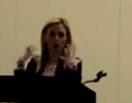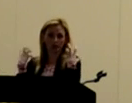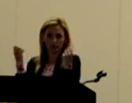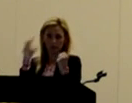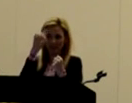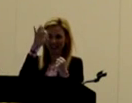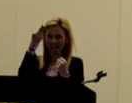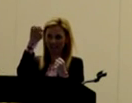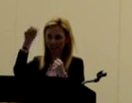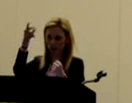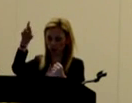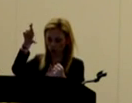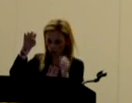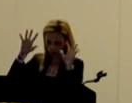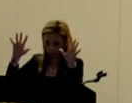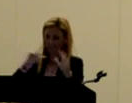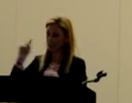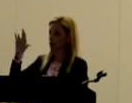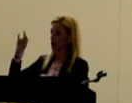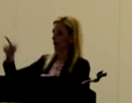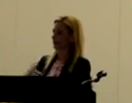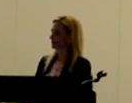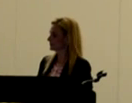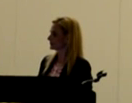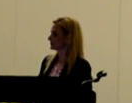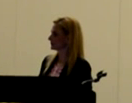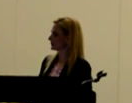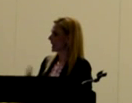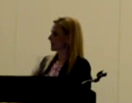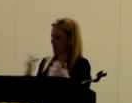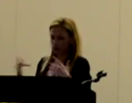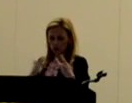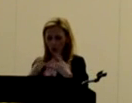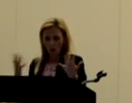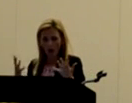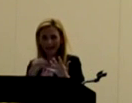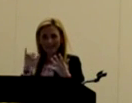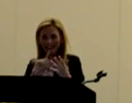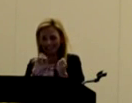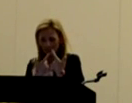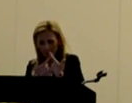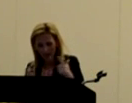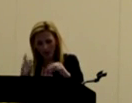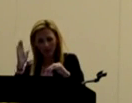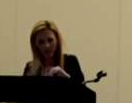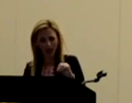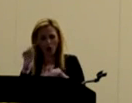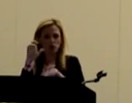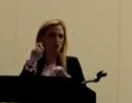Deafness cure, with the hashtag in front of it. Deafness cure is trending. My concern is that it's bigger